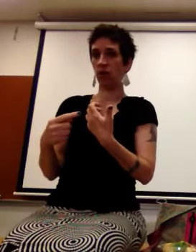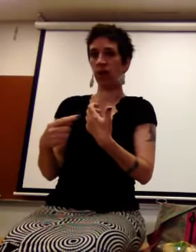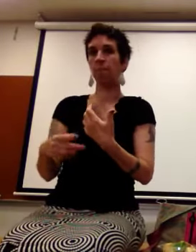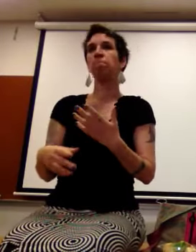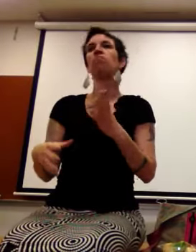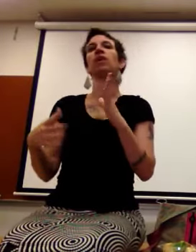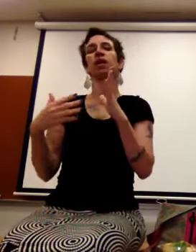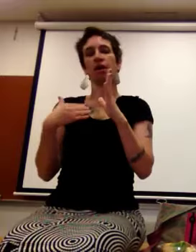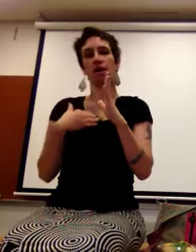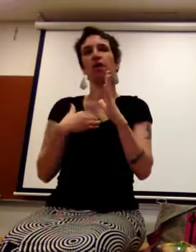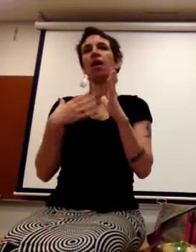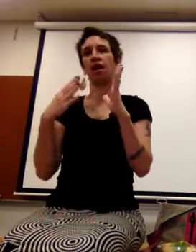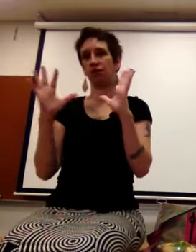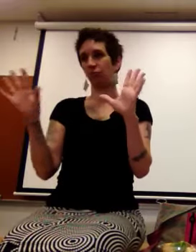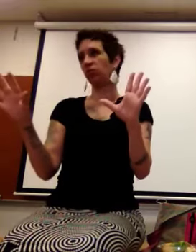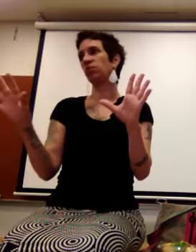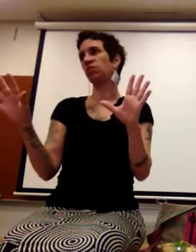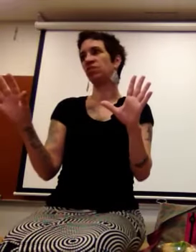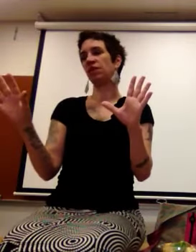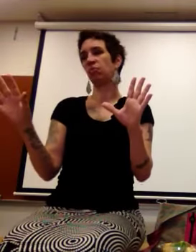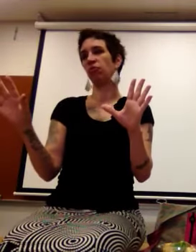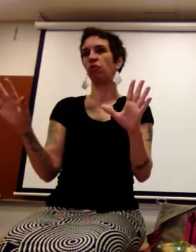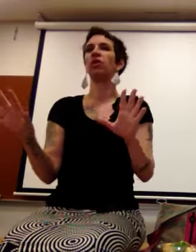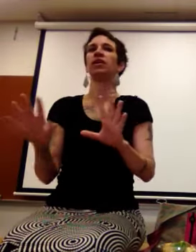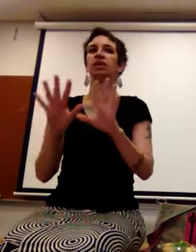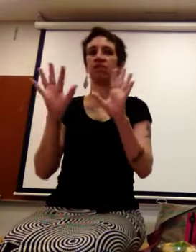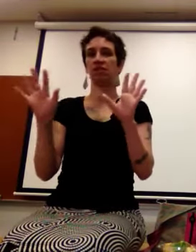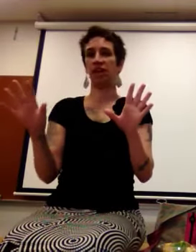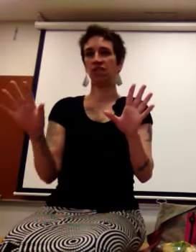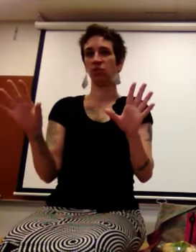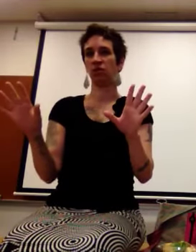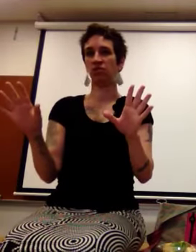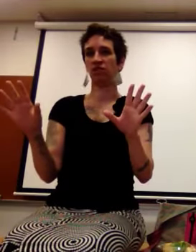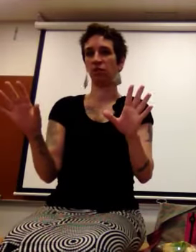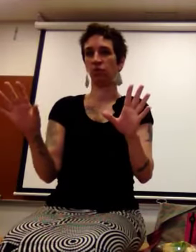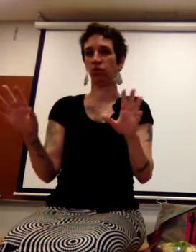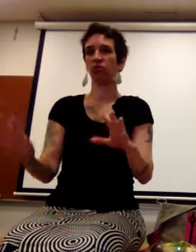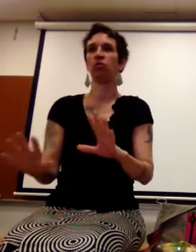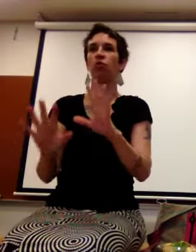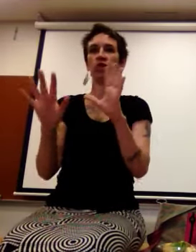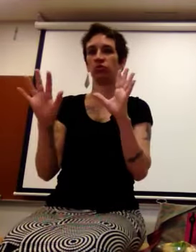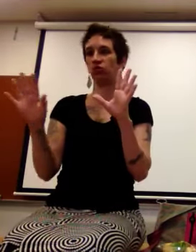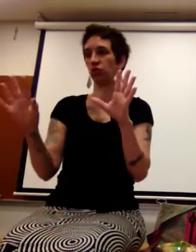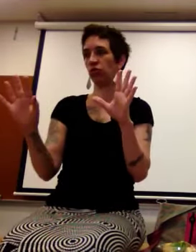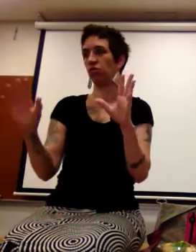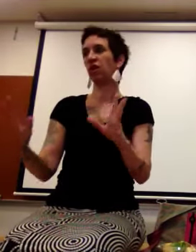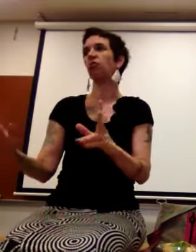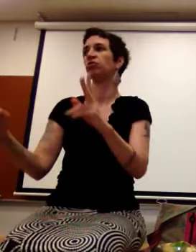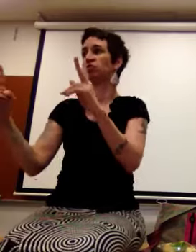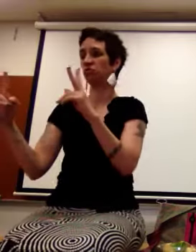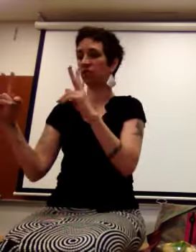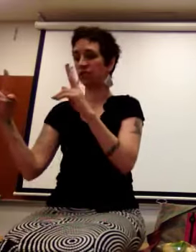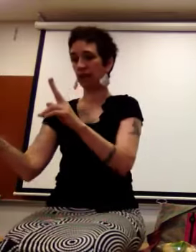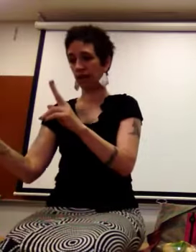way. I've worked with this video before and given a test with this video before, so I want to assure you that I will choose a